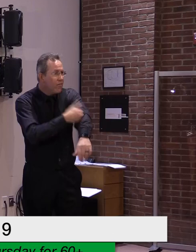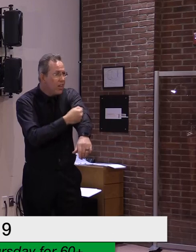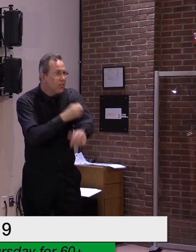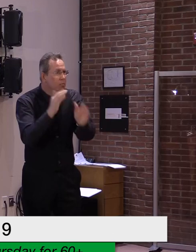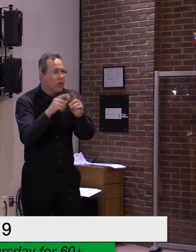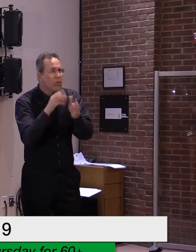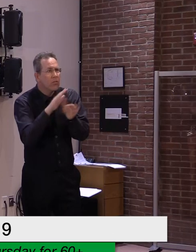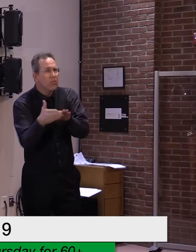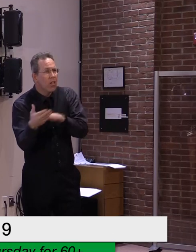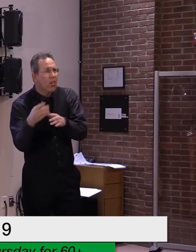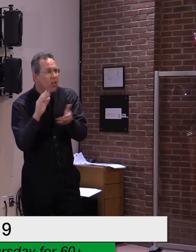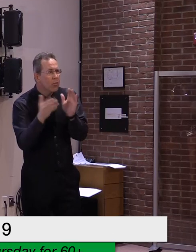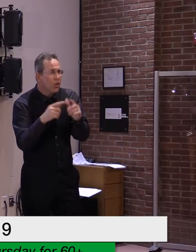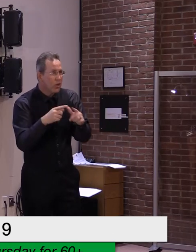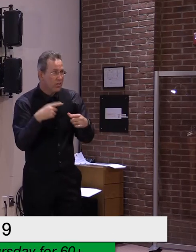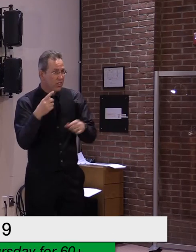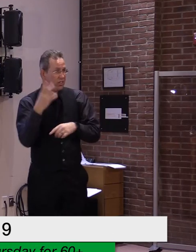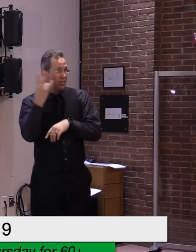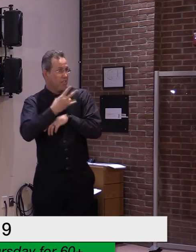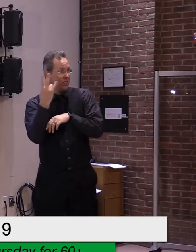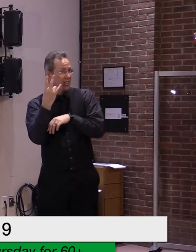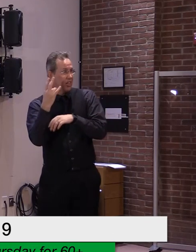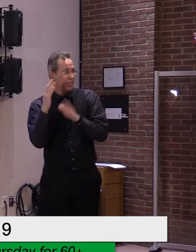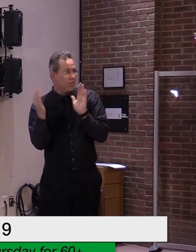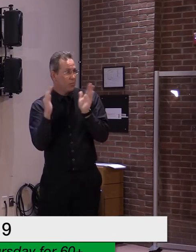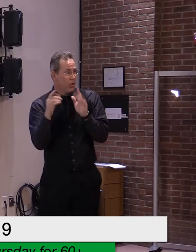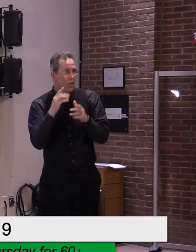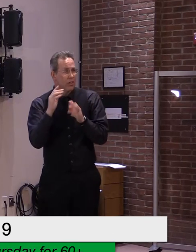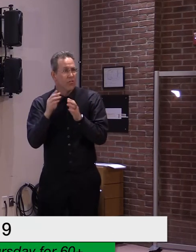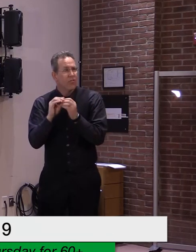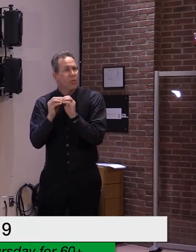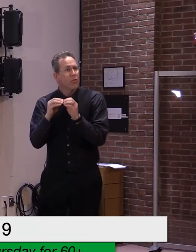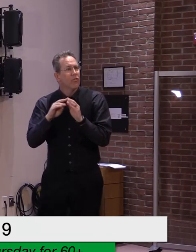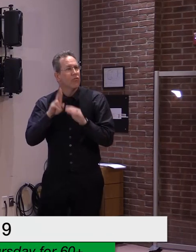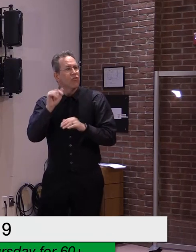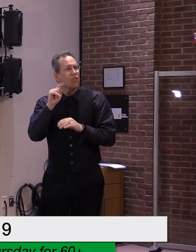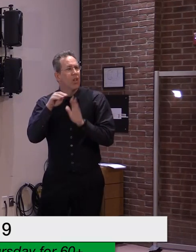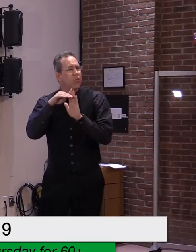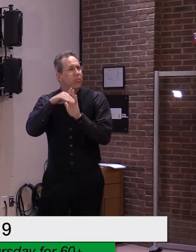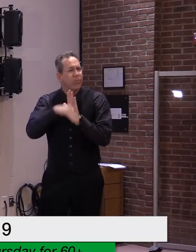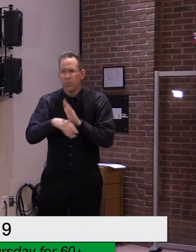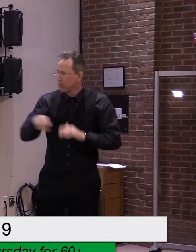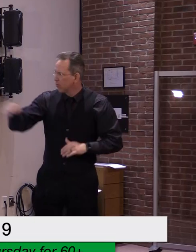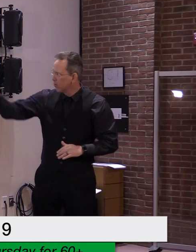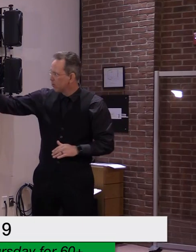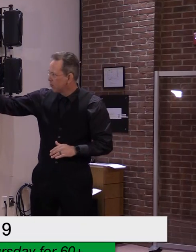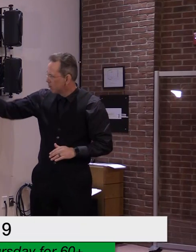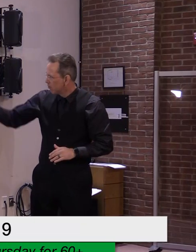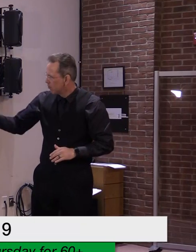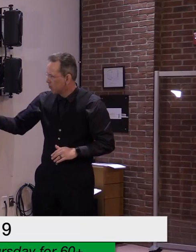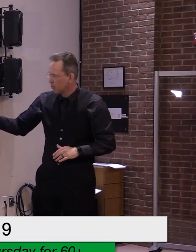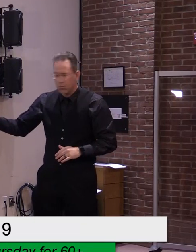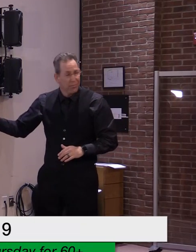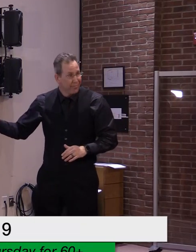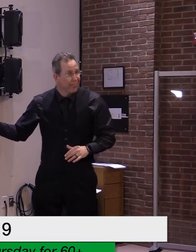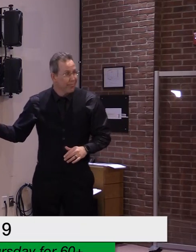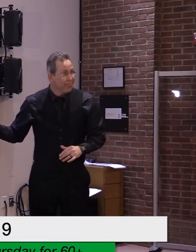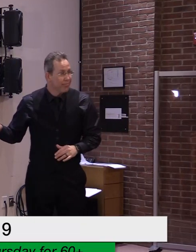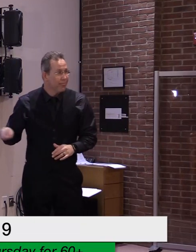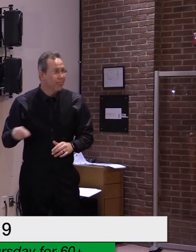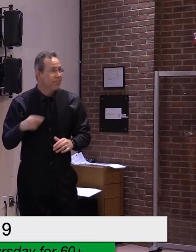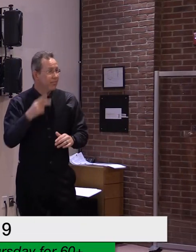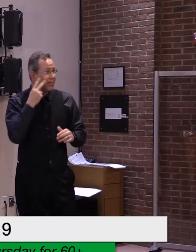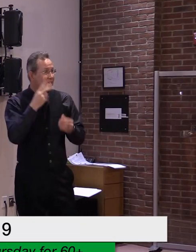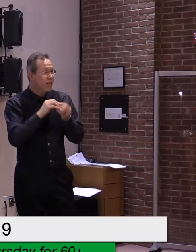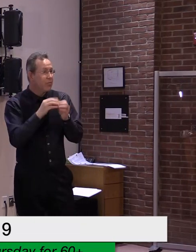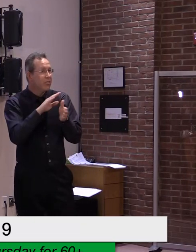rate falling 24% over the past 10 days. And while deaths continue to fall across the country,